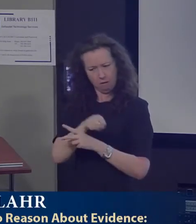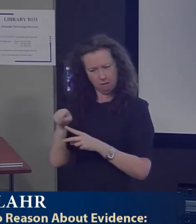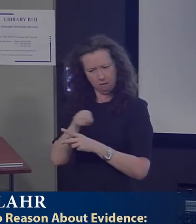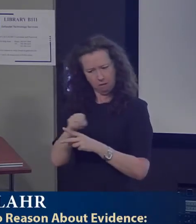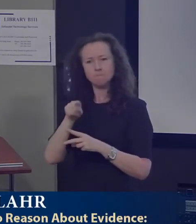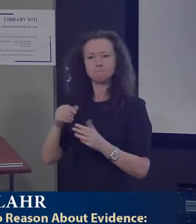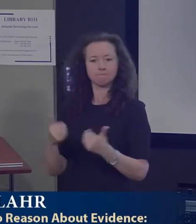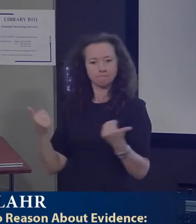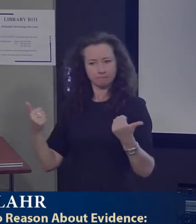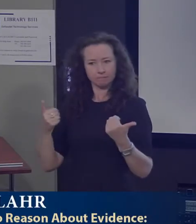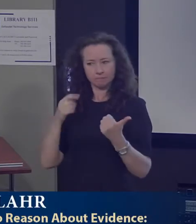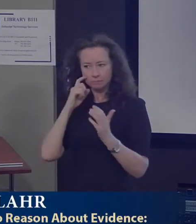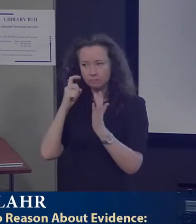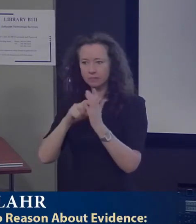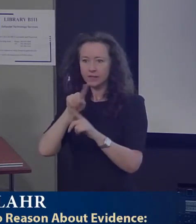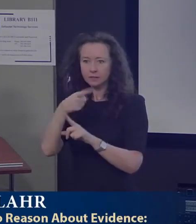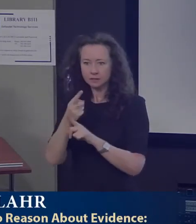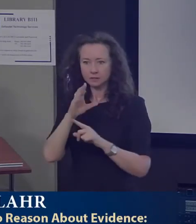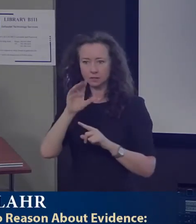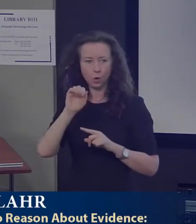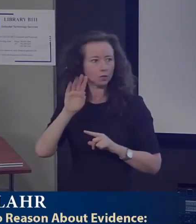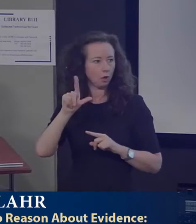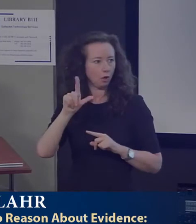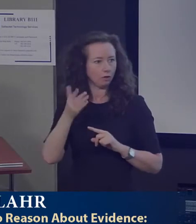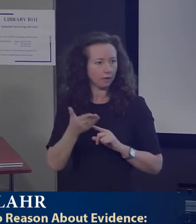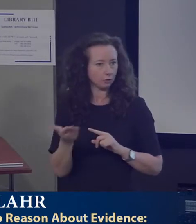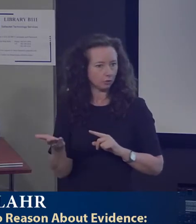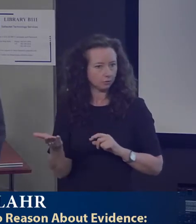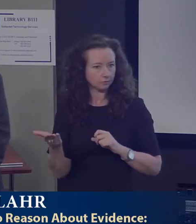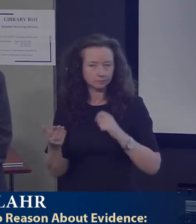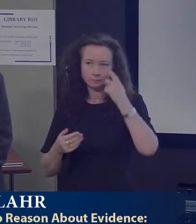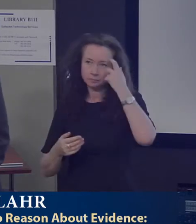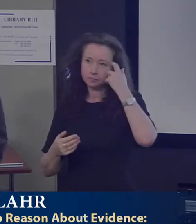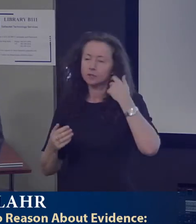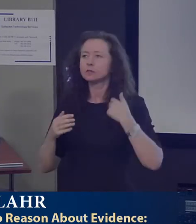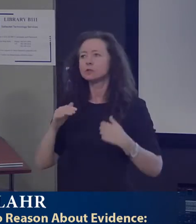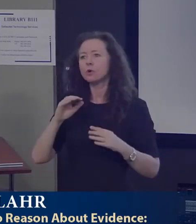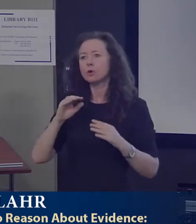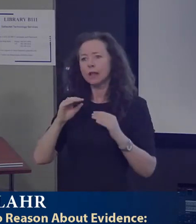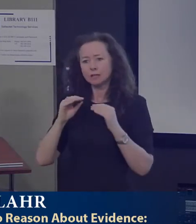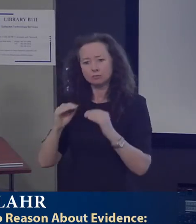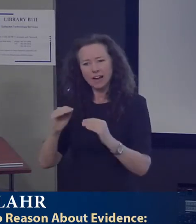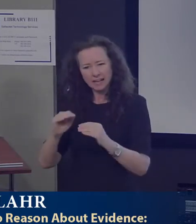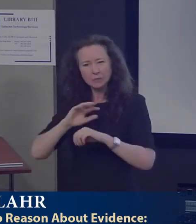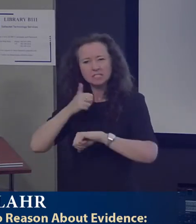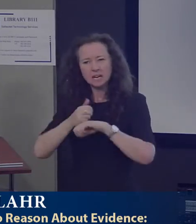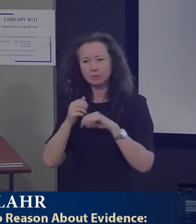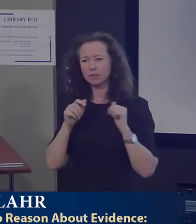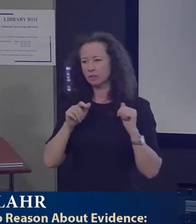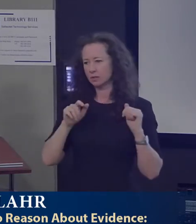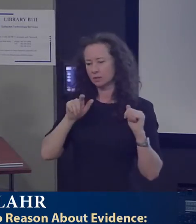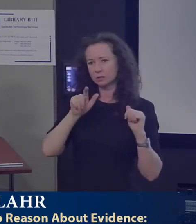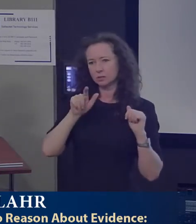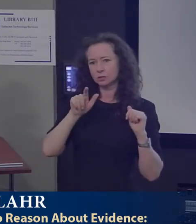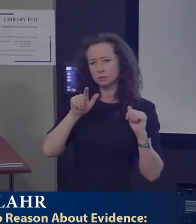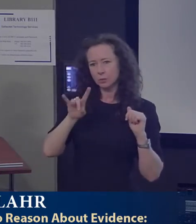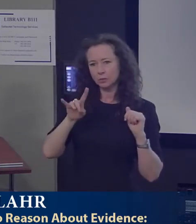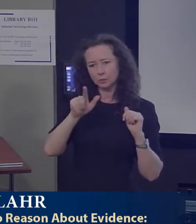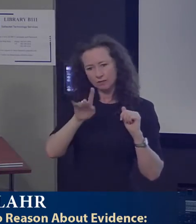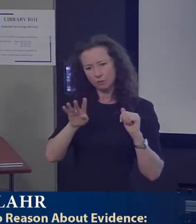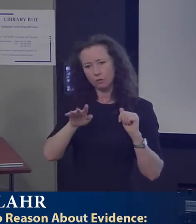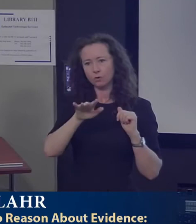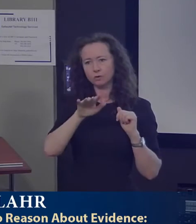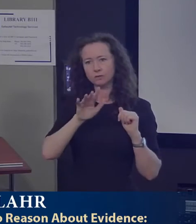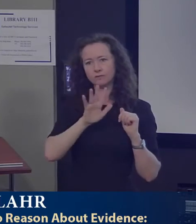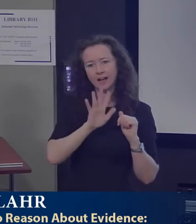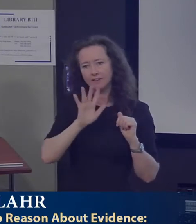identified? This is a training study that we did with 28 4 and 5-year-olds. There are 5 phases to the study. There's